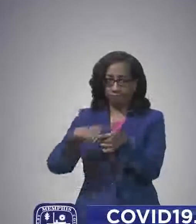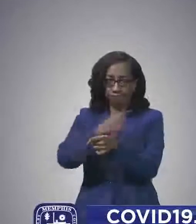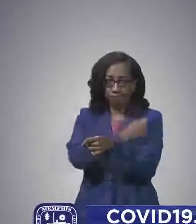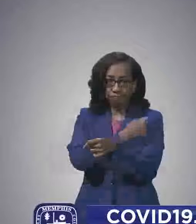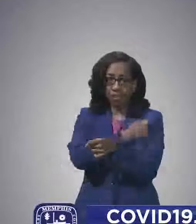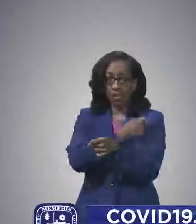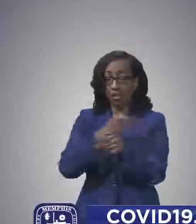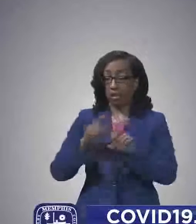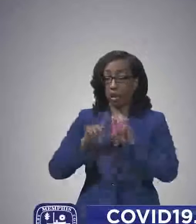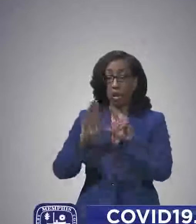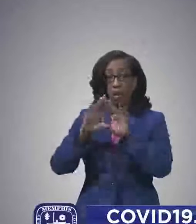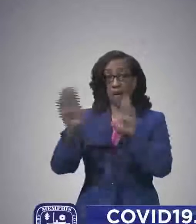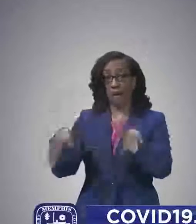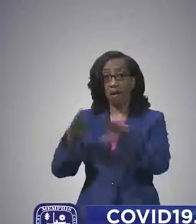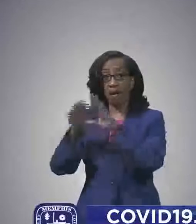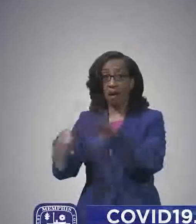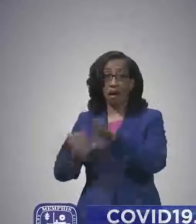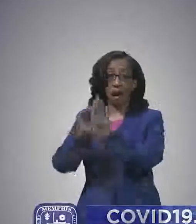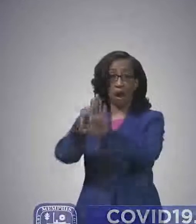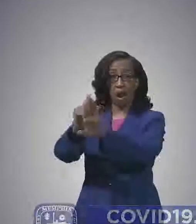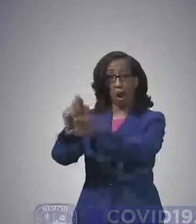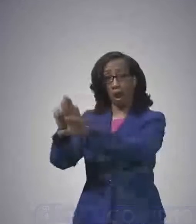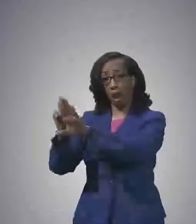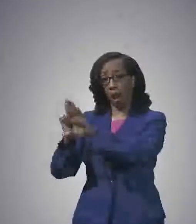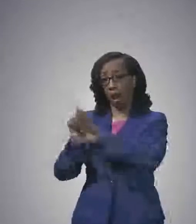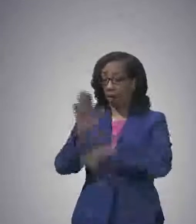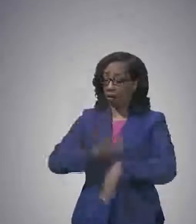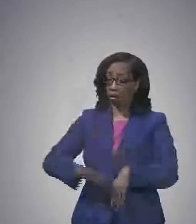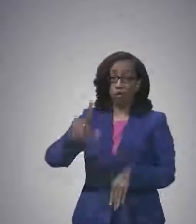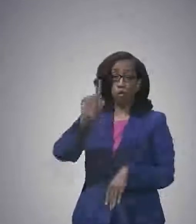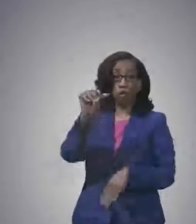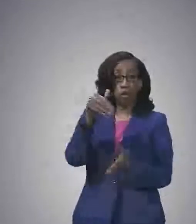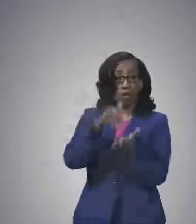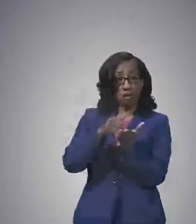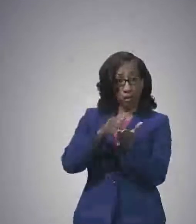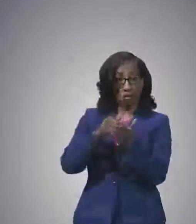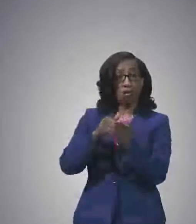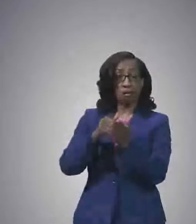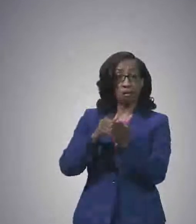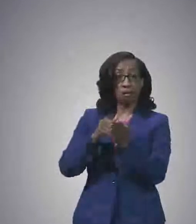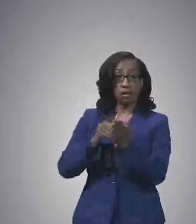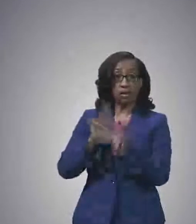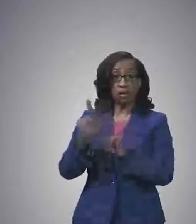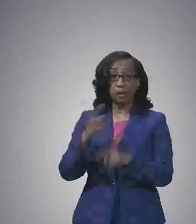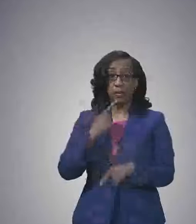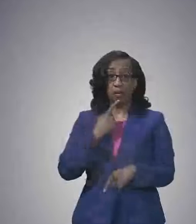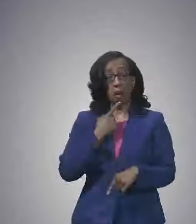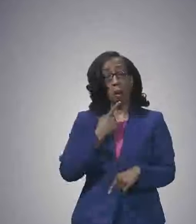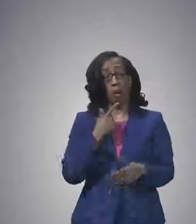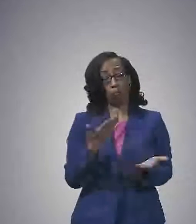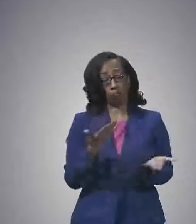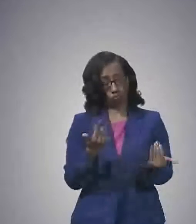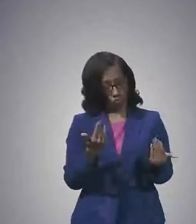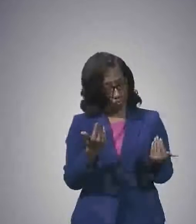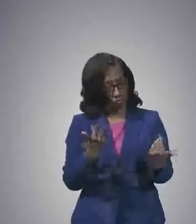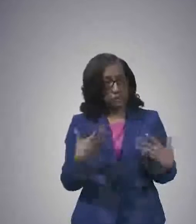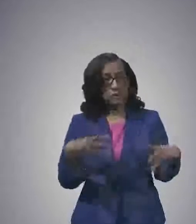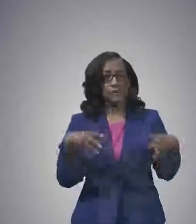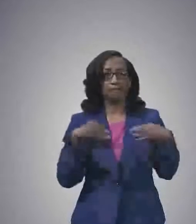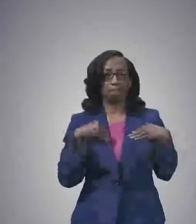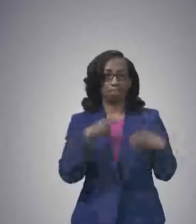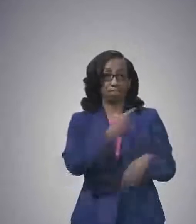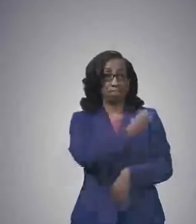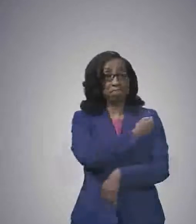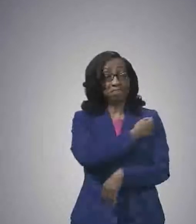almost 20,000 doors. And actually, those people now who say they'll take the vaccine, we will vaccinate